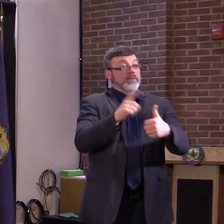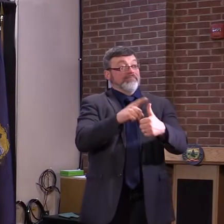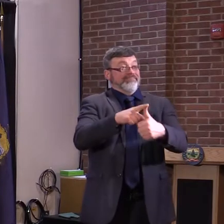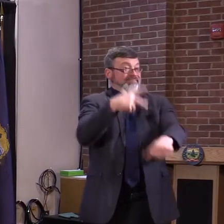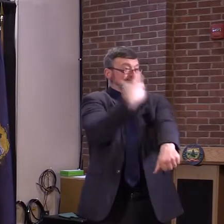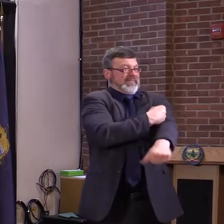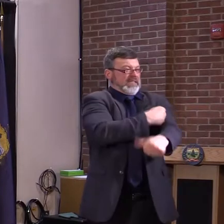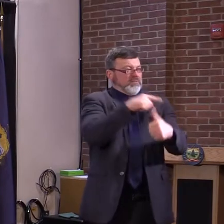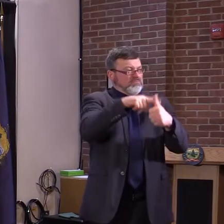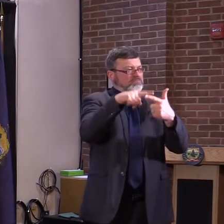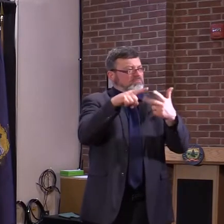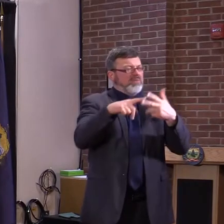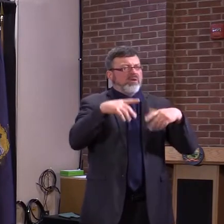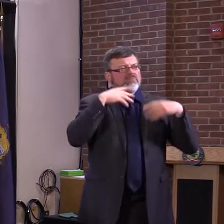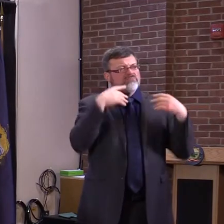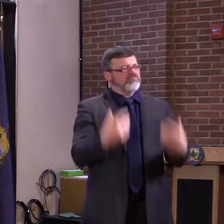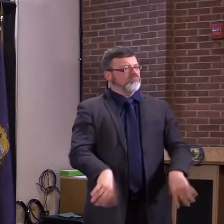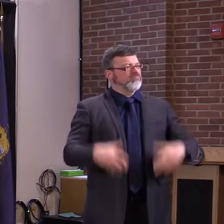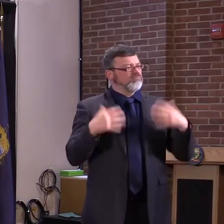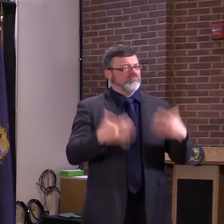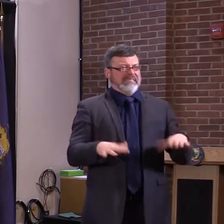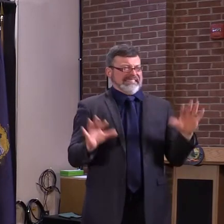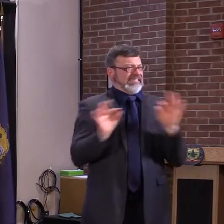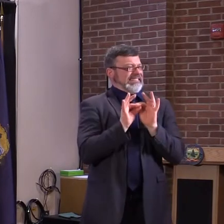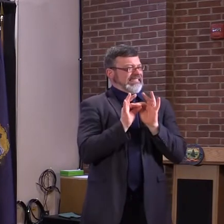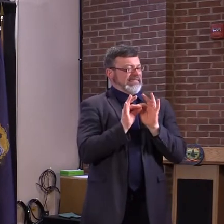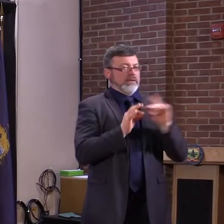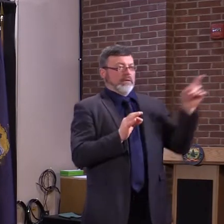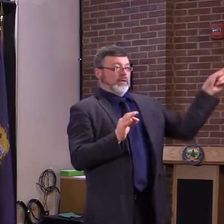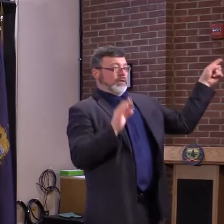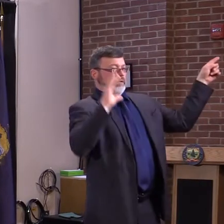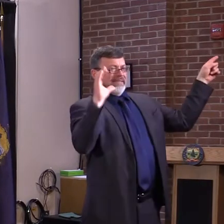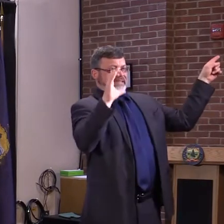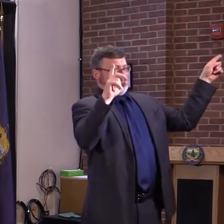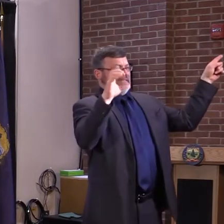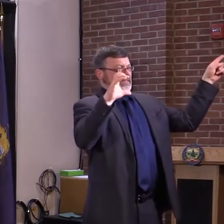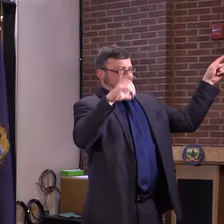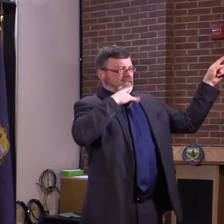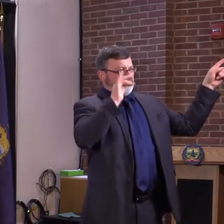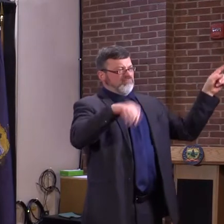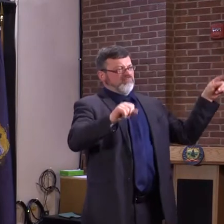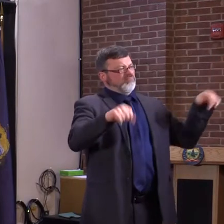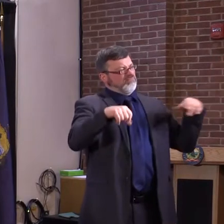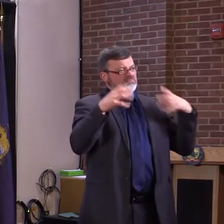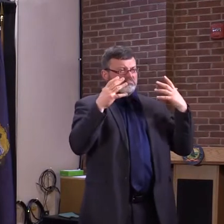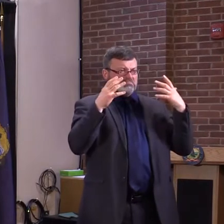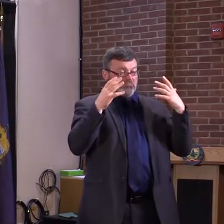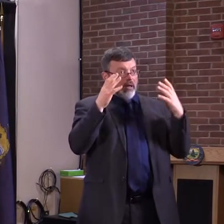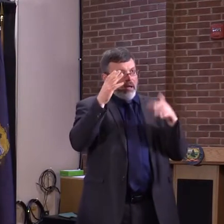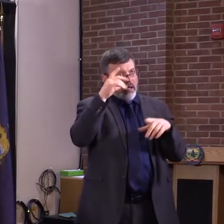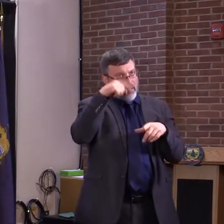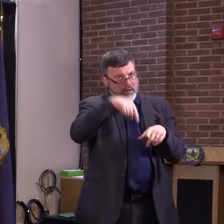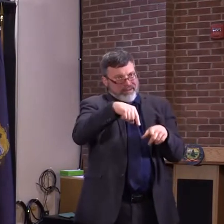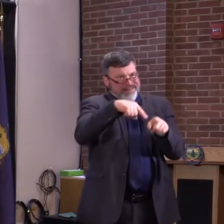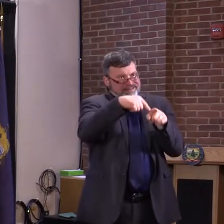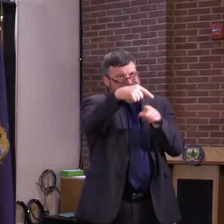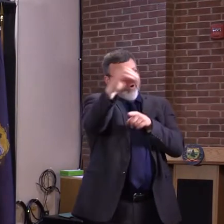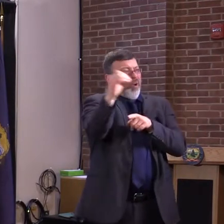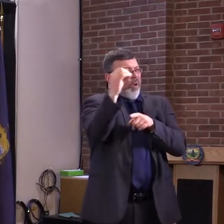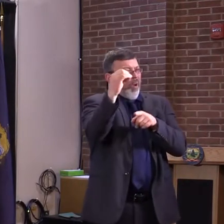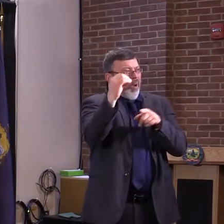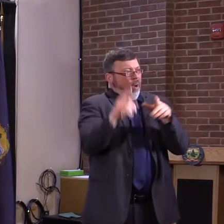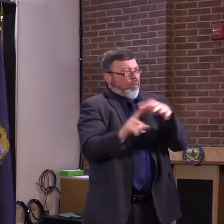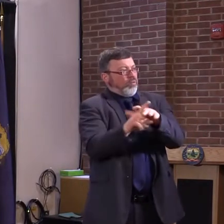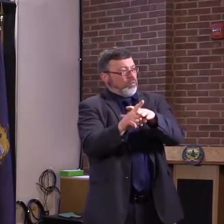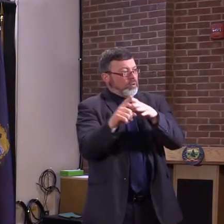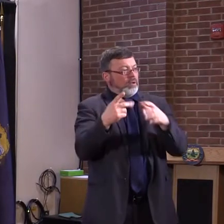the Omicron variant emerged. While getting vaccinated provides a lot of protection compared to those who are